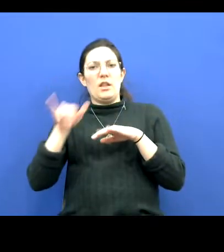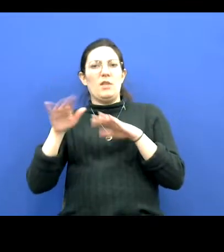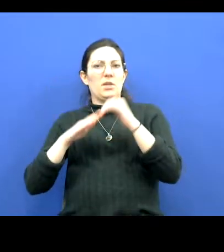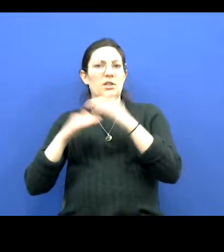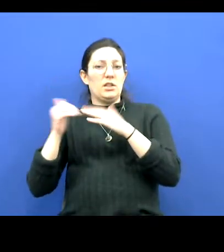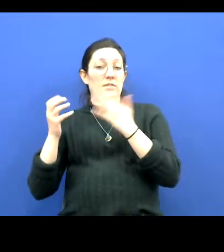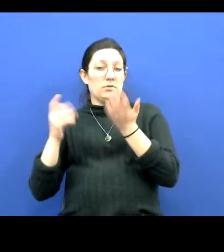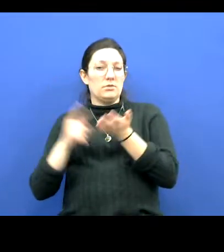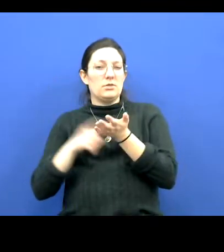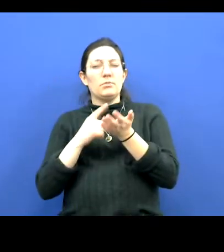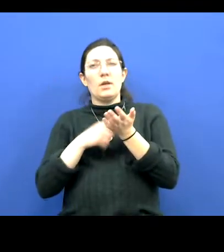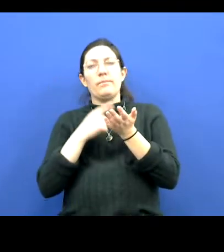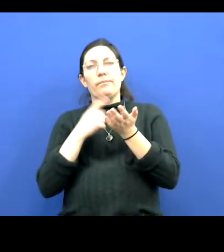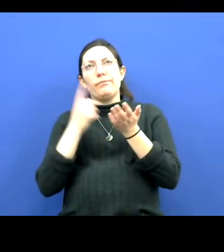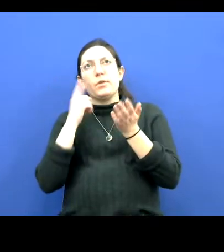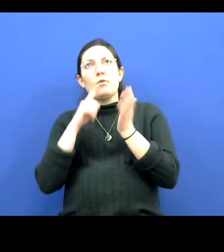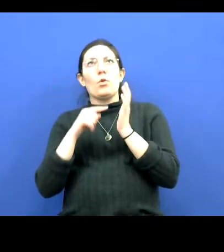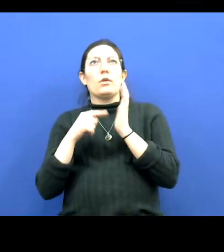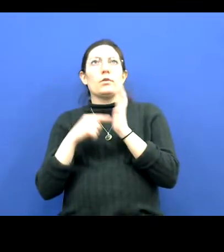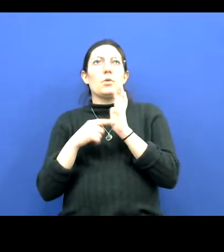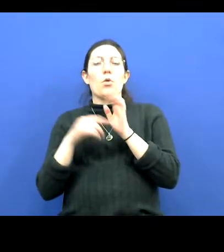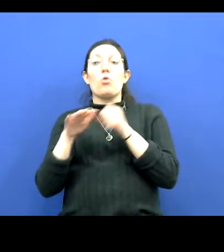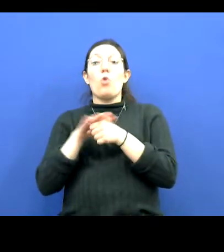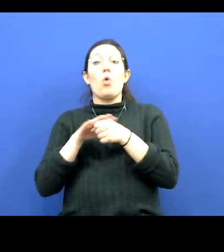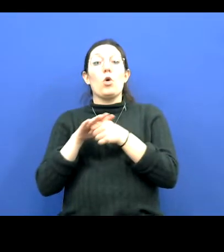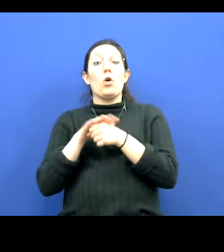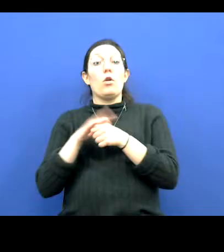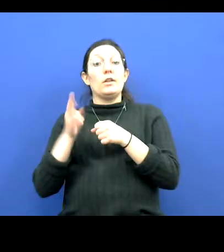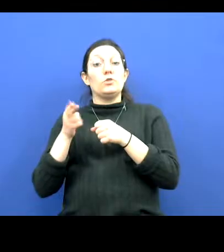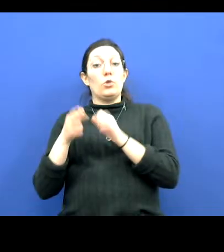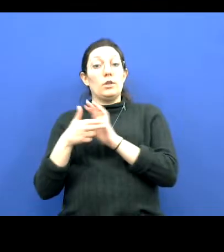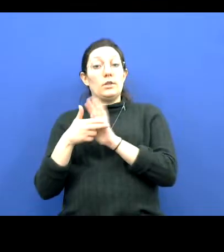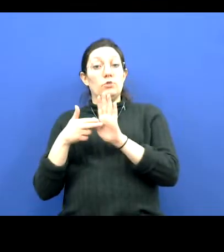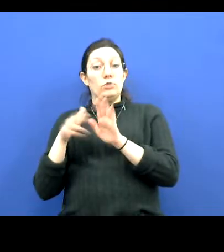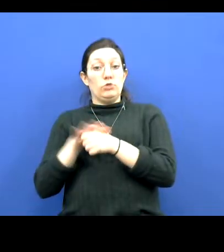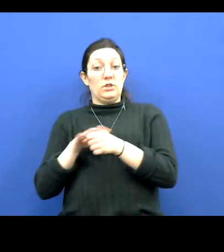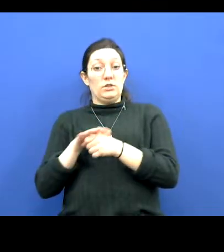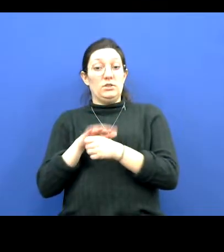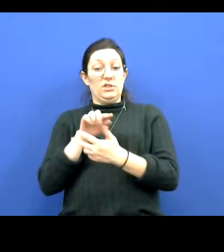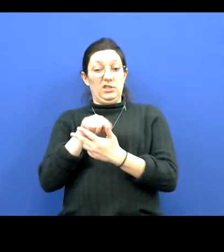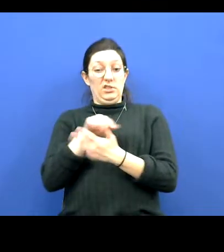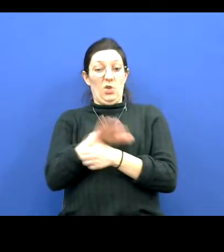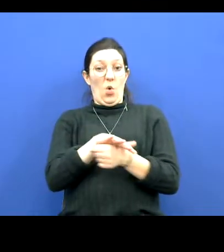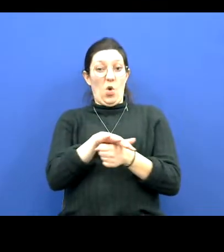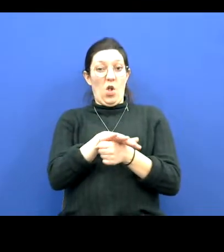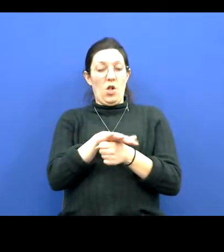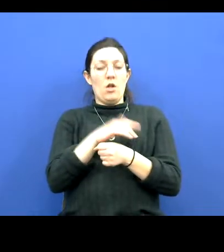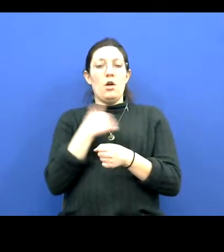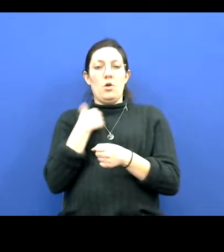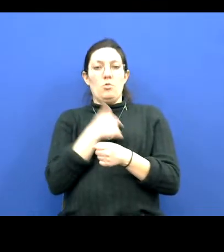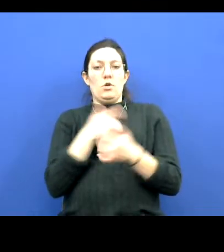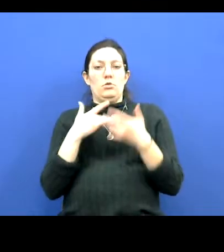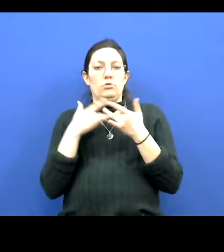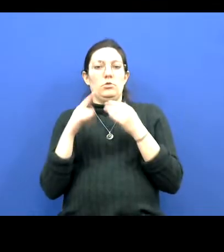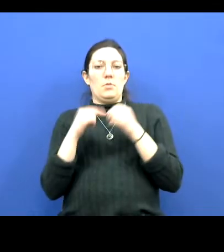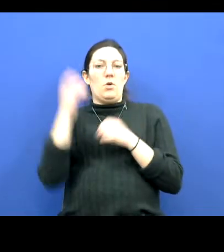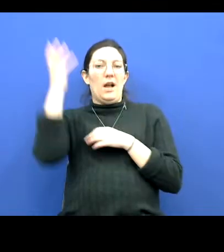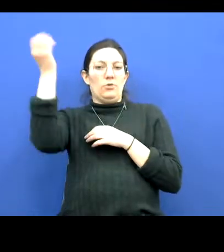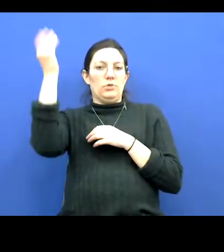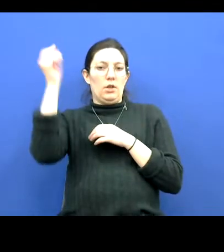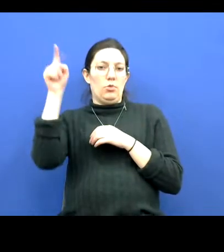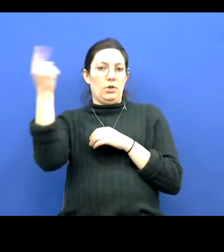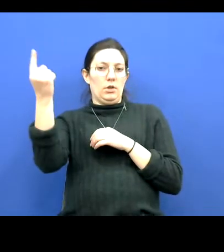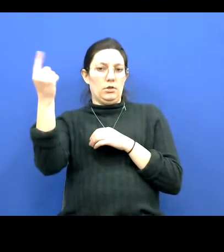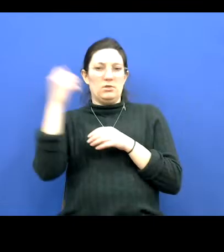building. I will note for local historic designation, we're concerned with the exterior of the building only, not the